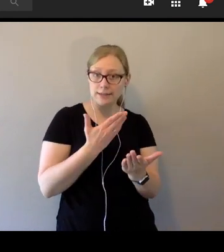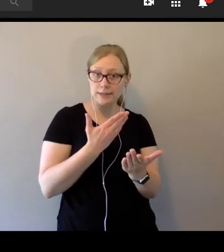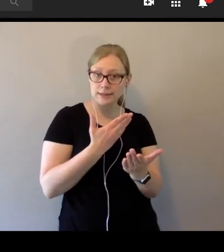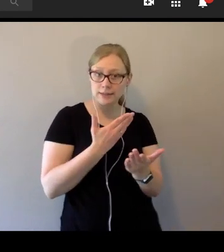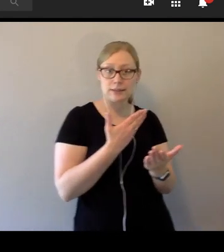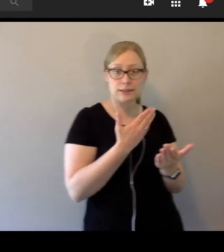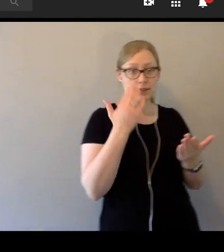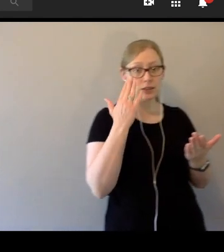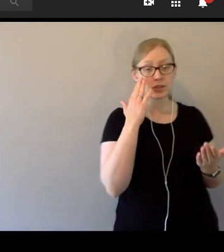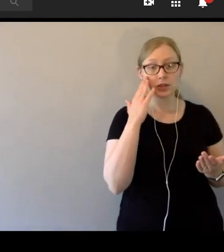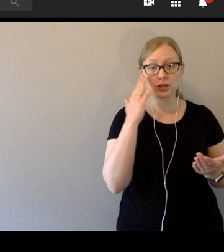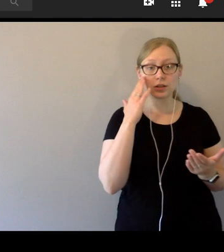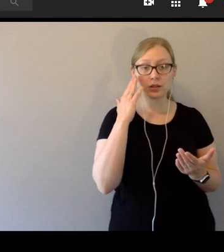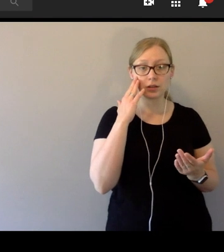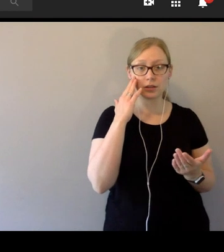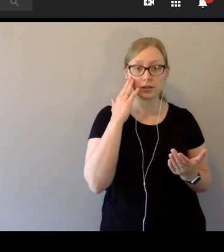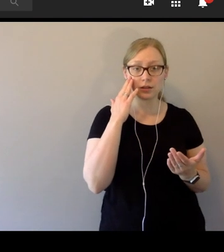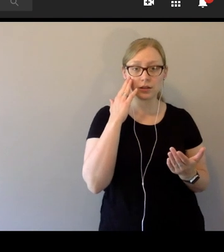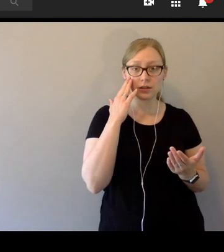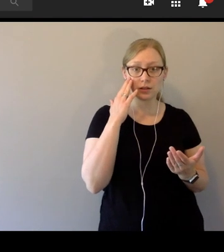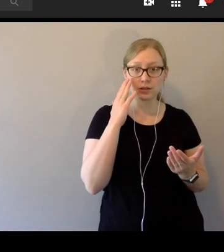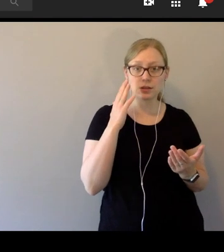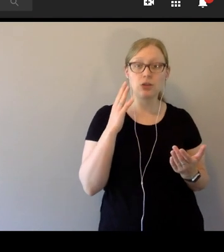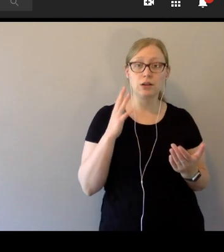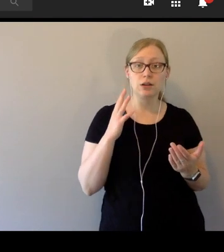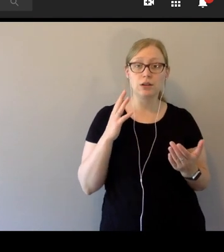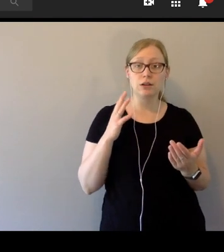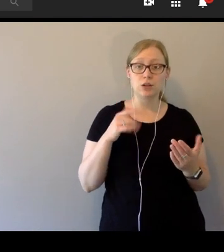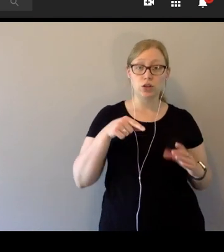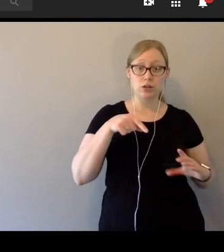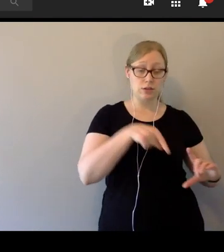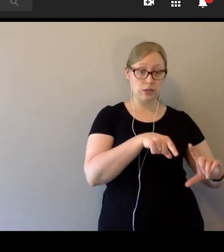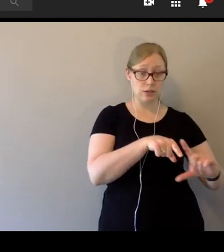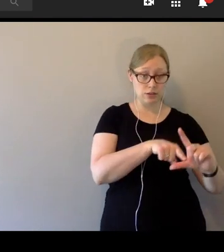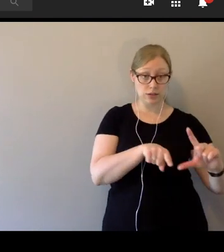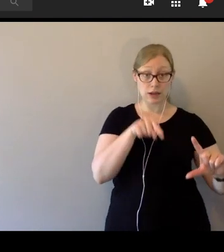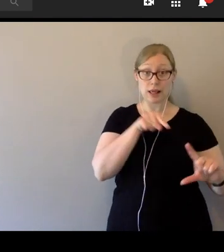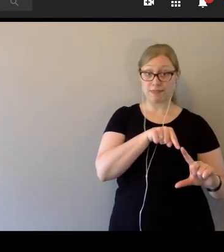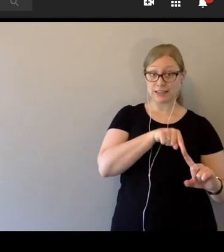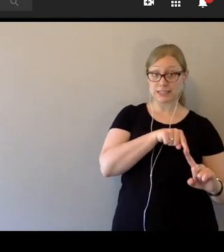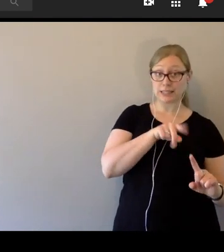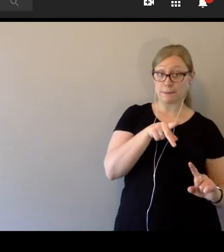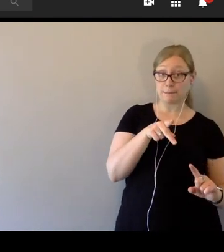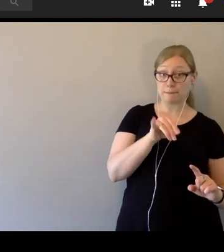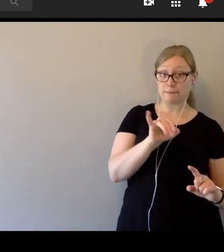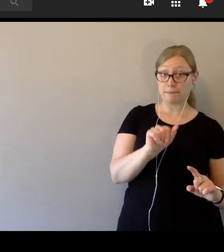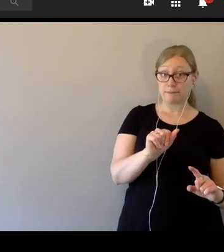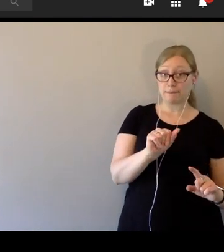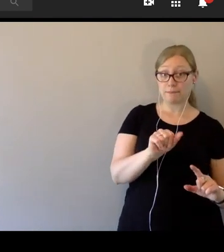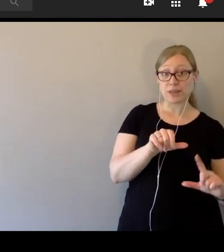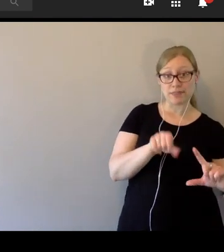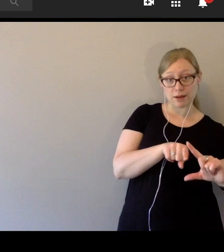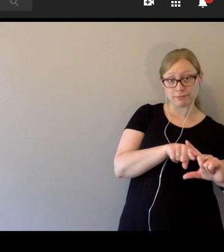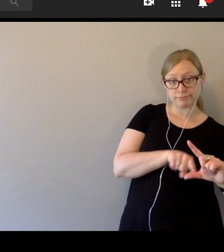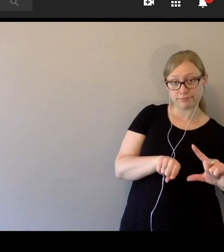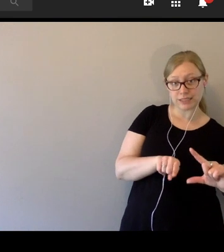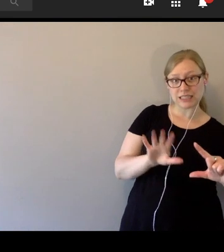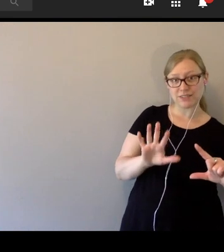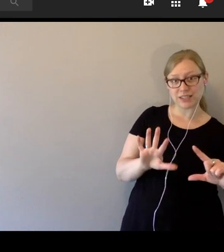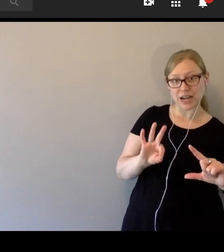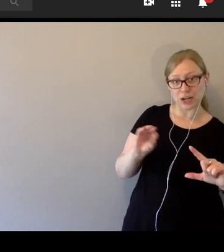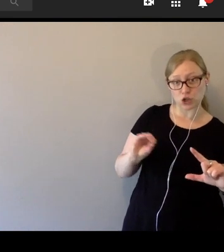have this triangle, which is 59 degrees down here by Pia, and I want to know this this distance right